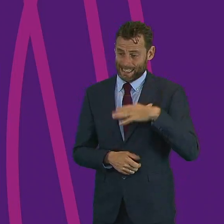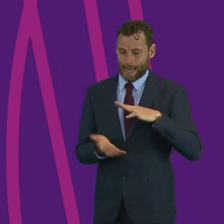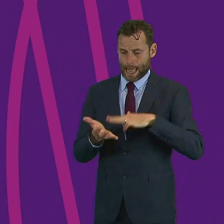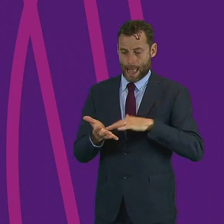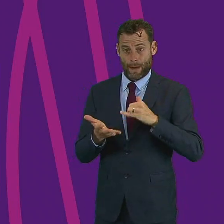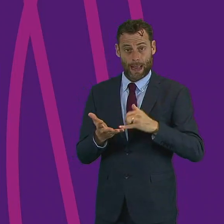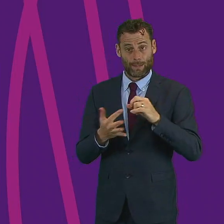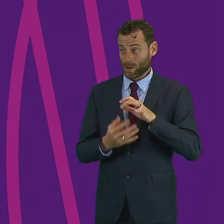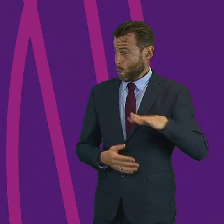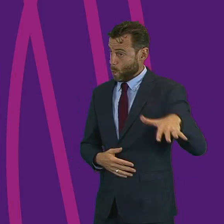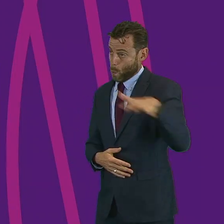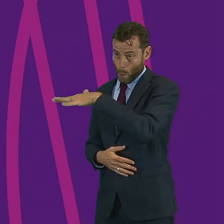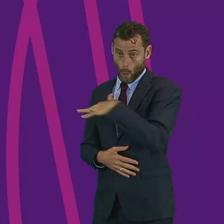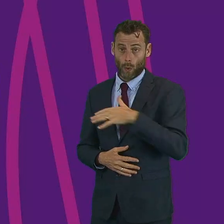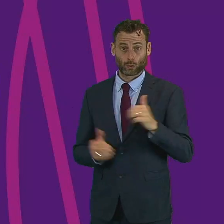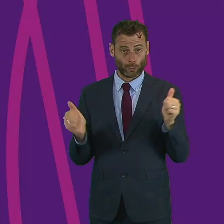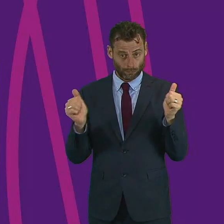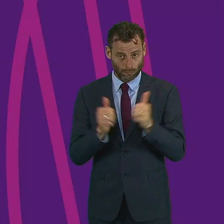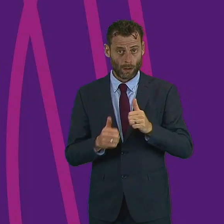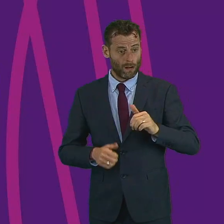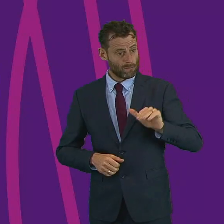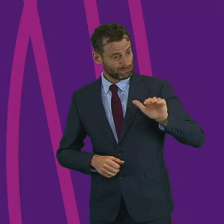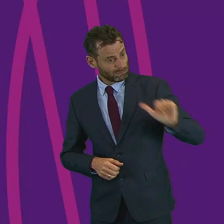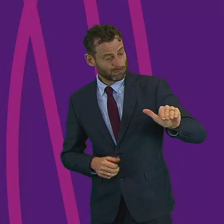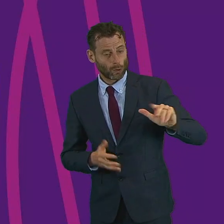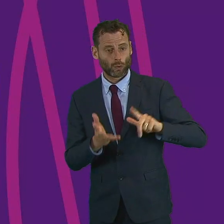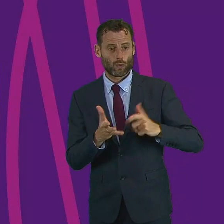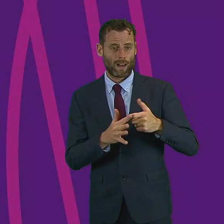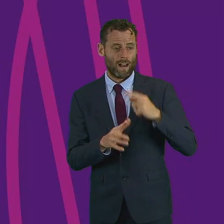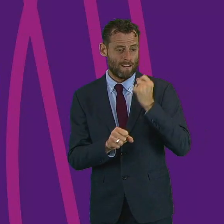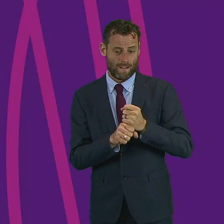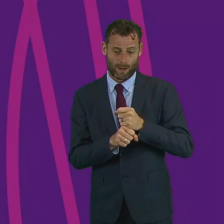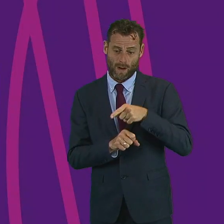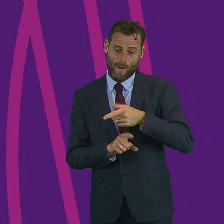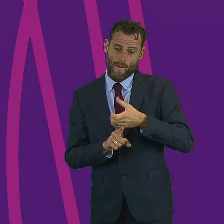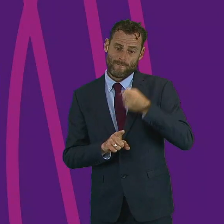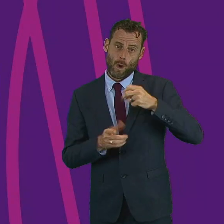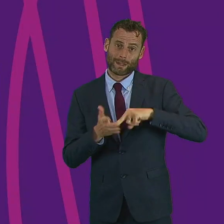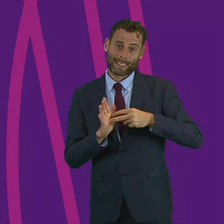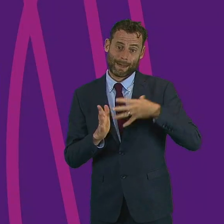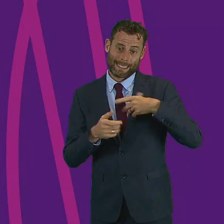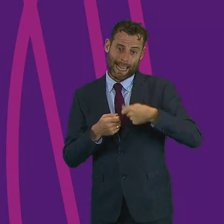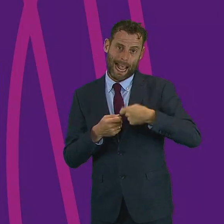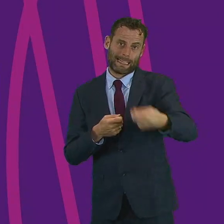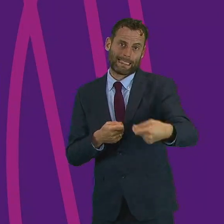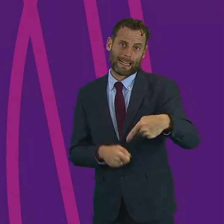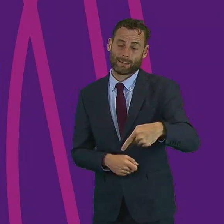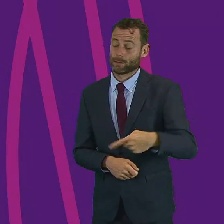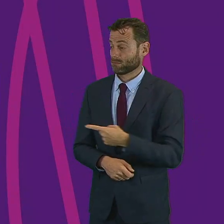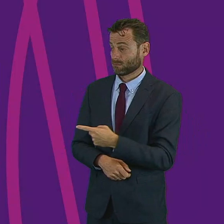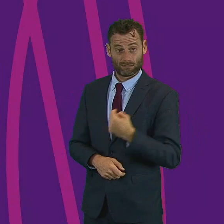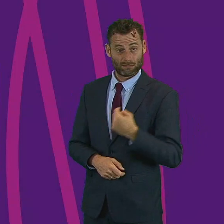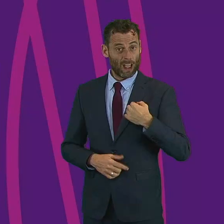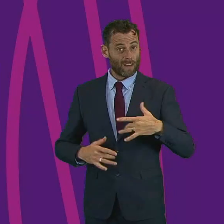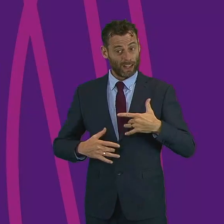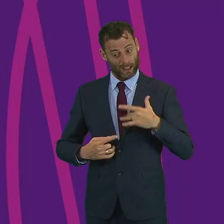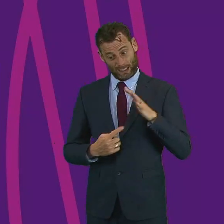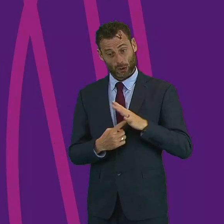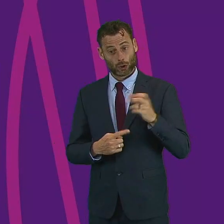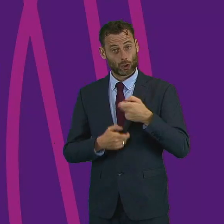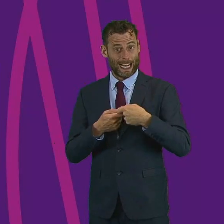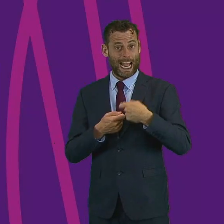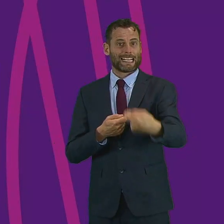to value the role played by childminders in delivering this vital service? And will she now agree to give them access to the support